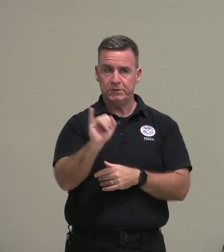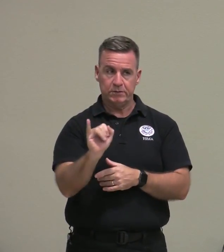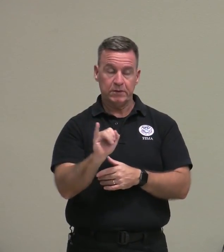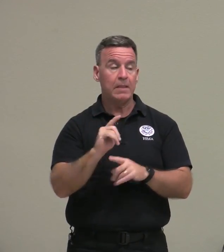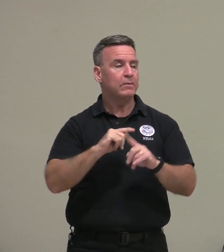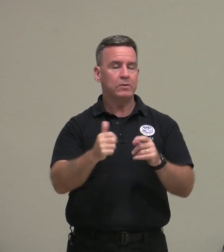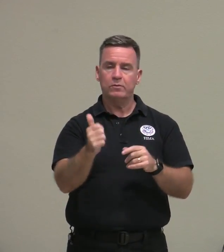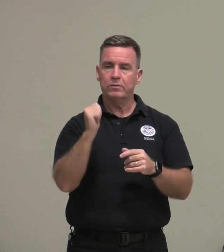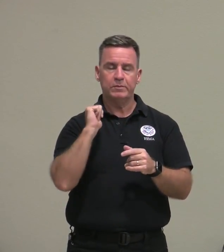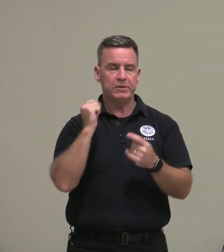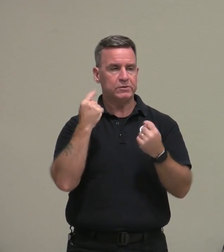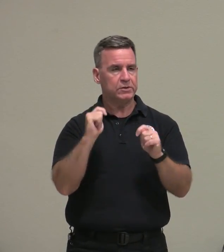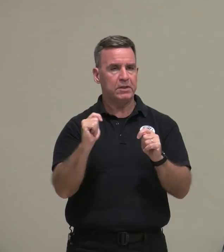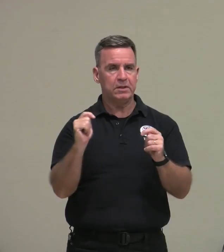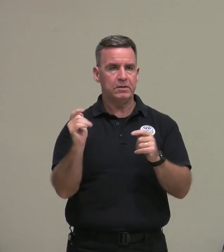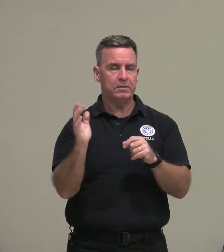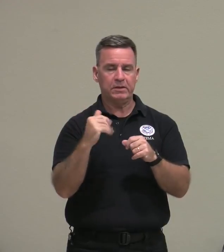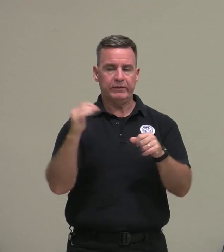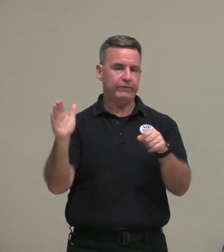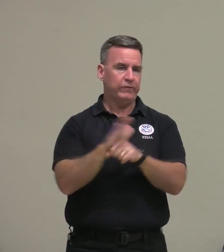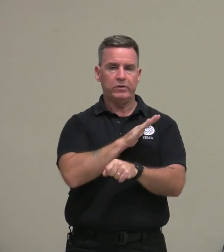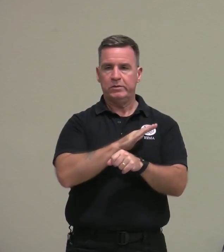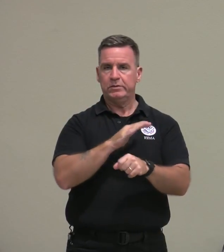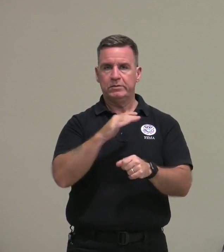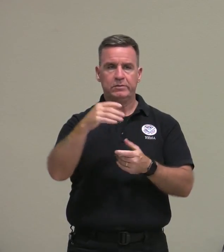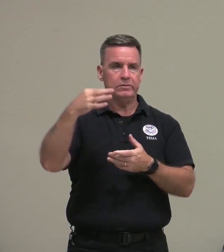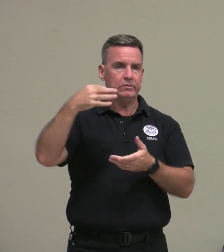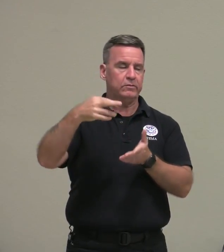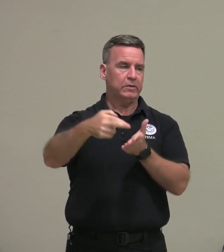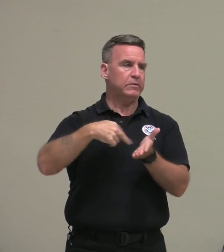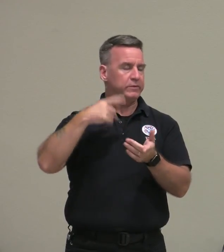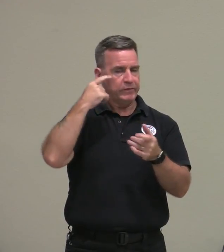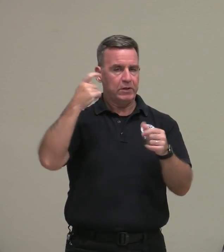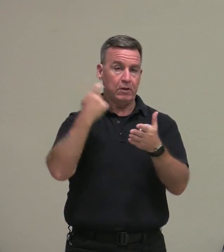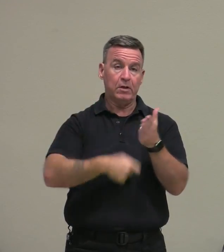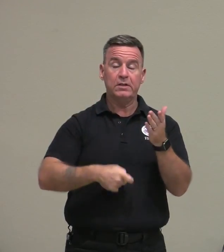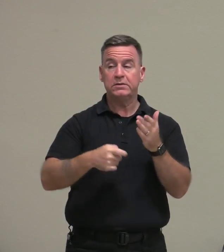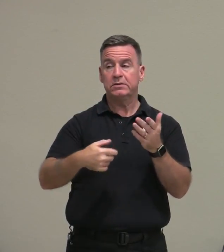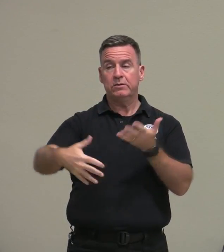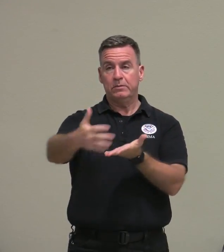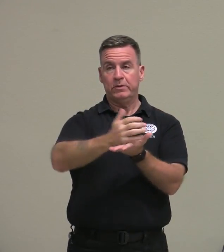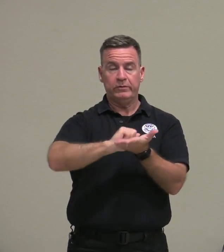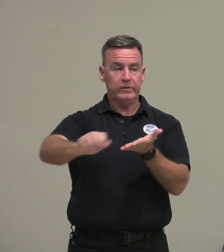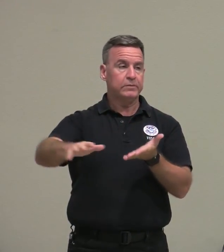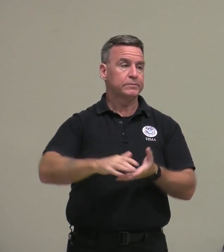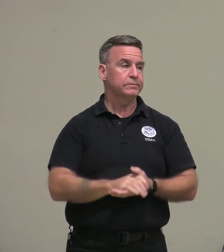But we will not be looking to make ourselves 100% whole for the cost of the removal.